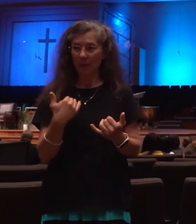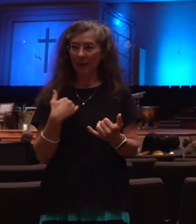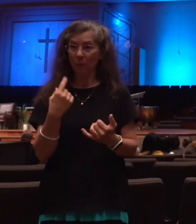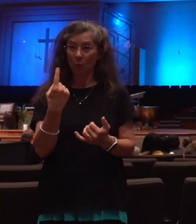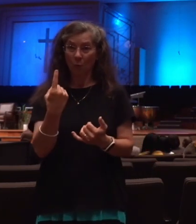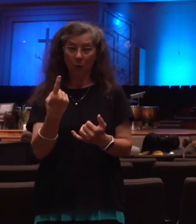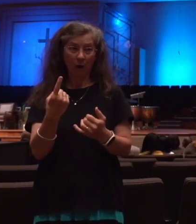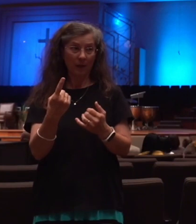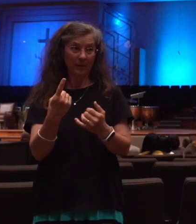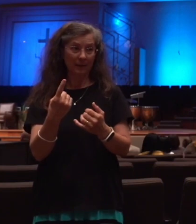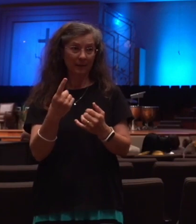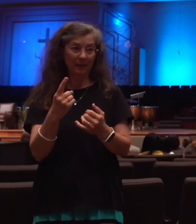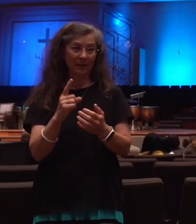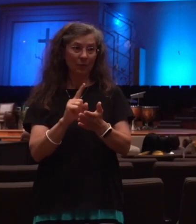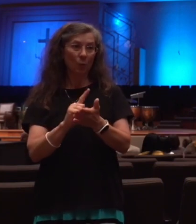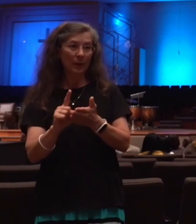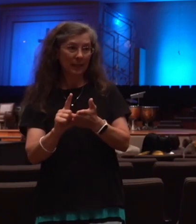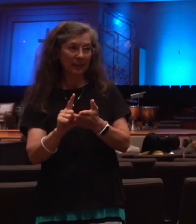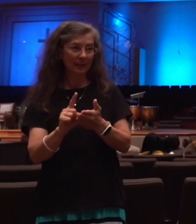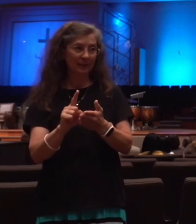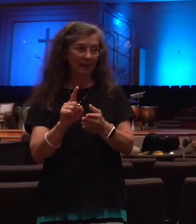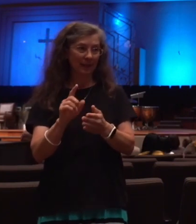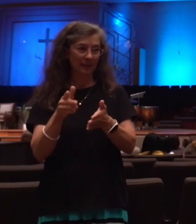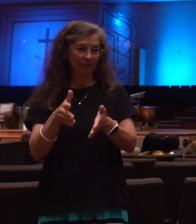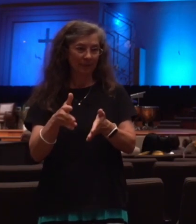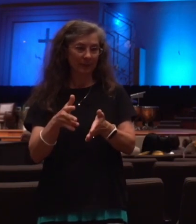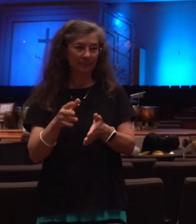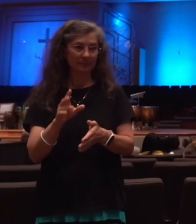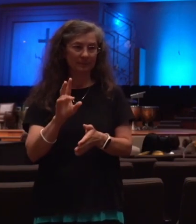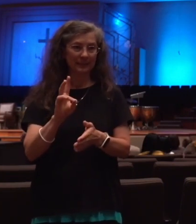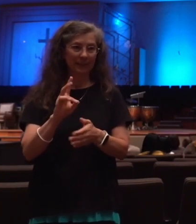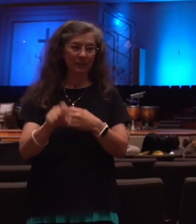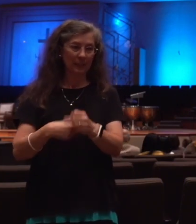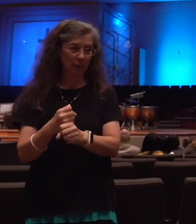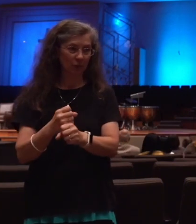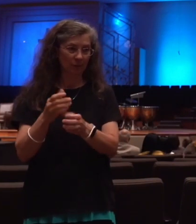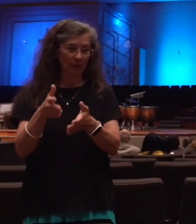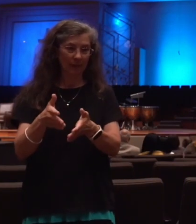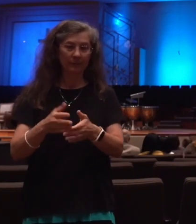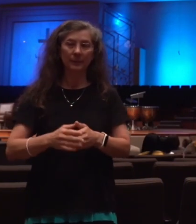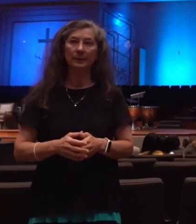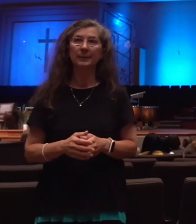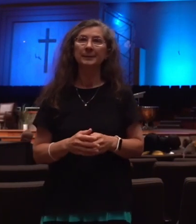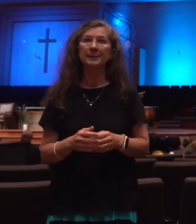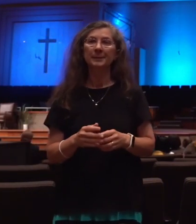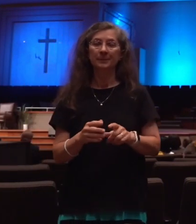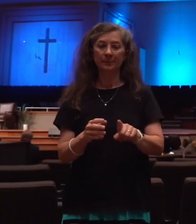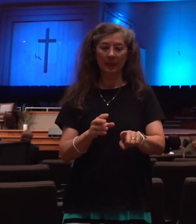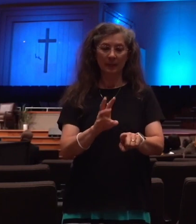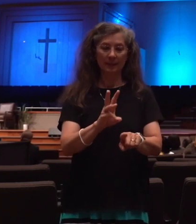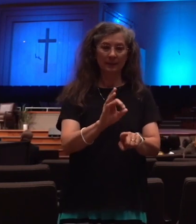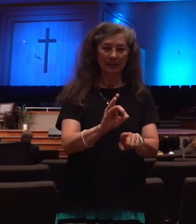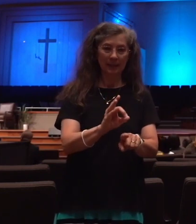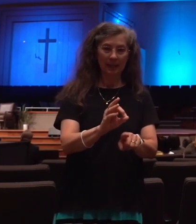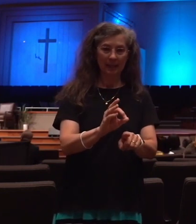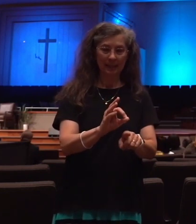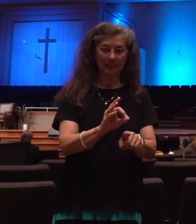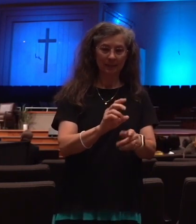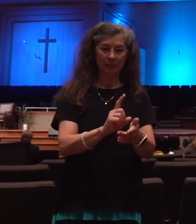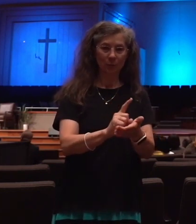years left. Okay? But in between that 69th and 70th